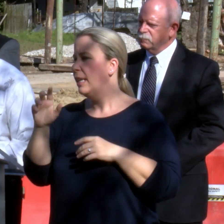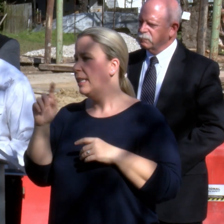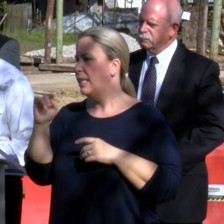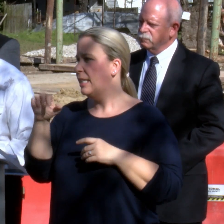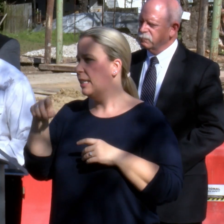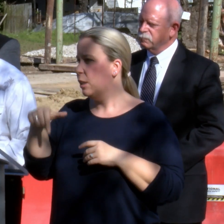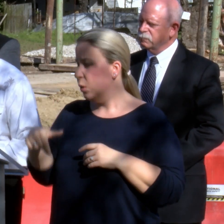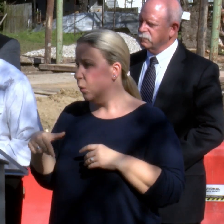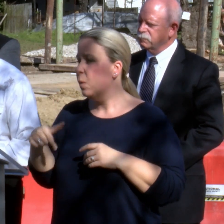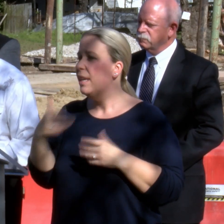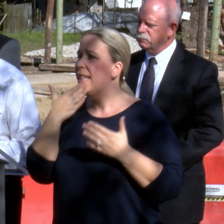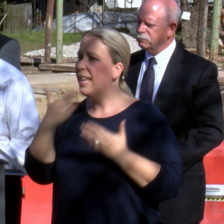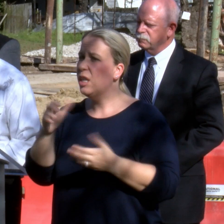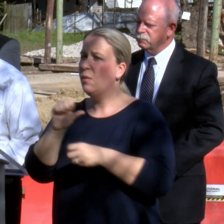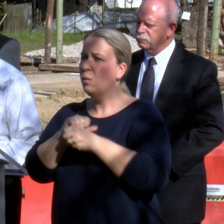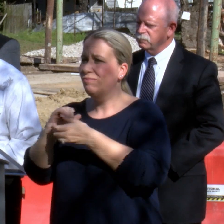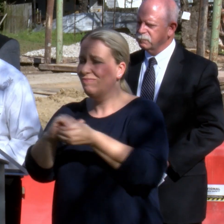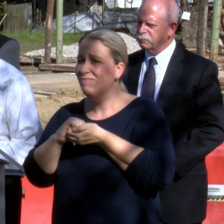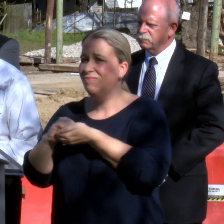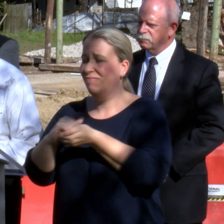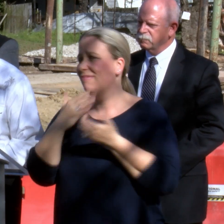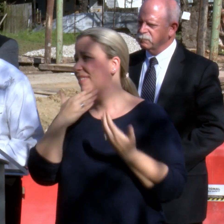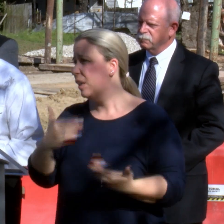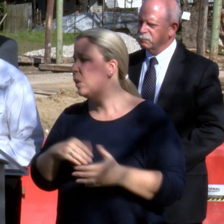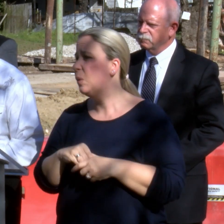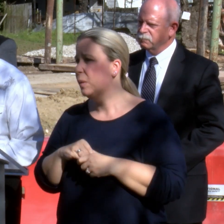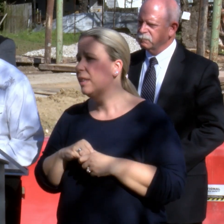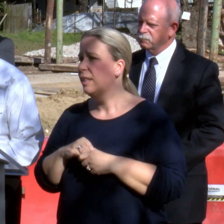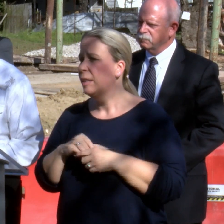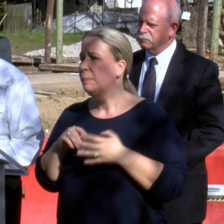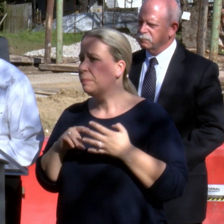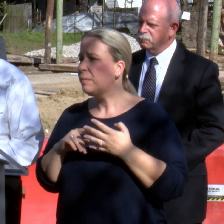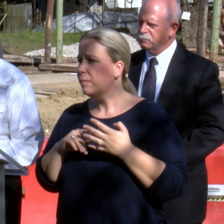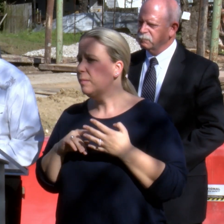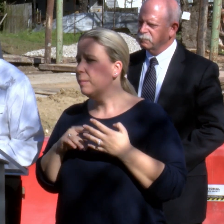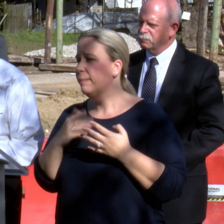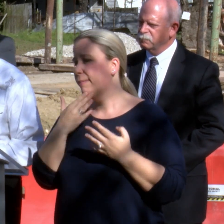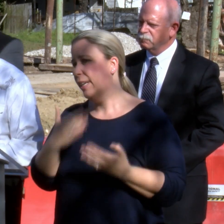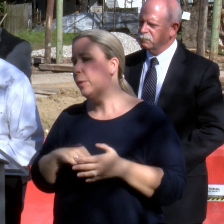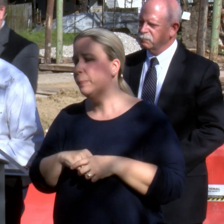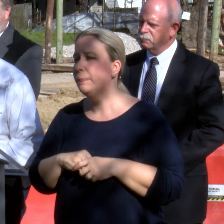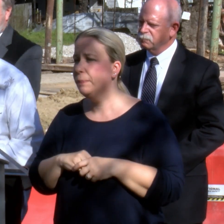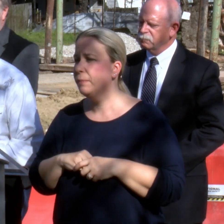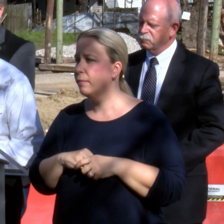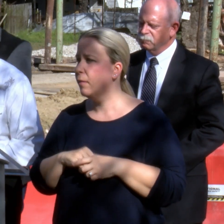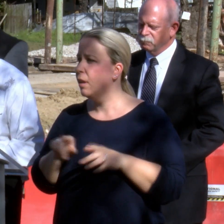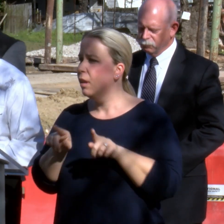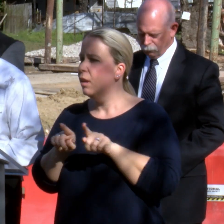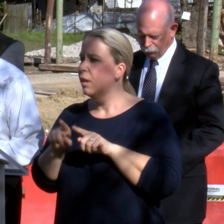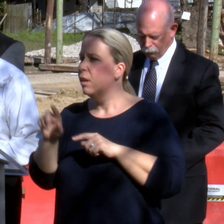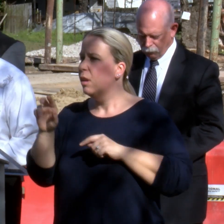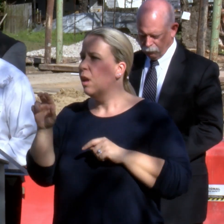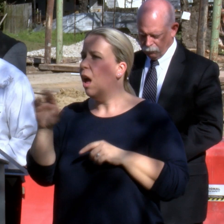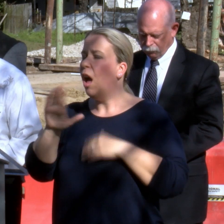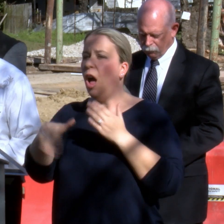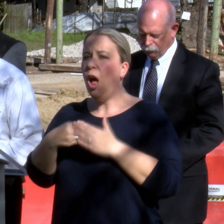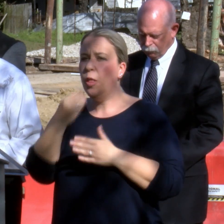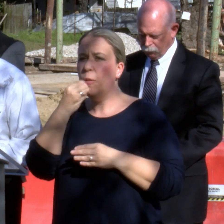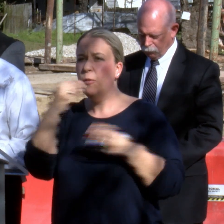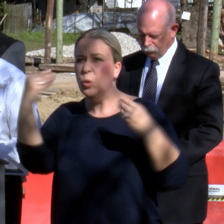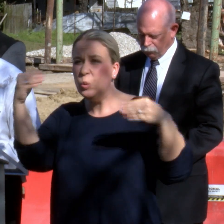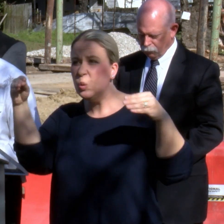for their cooperation, and they're working with us, and we certainly appreciate that. I want to thank the retail grocery